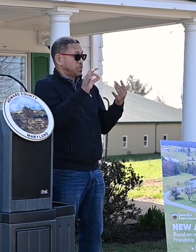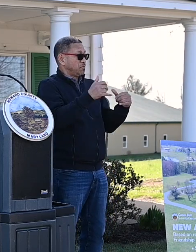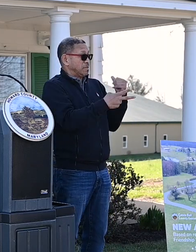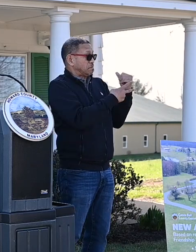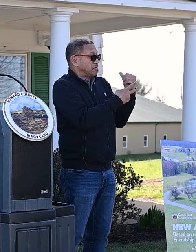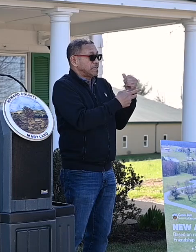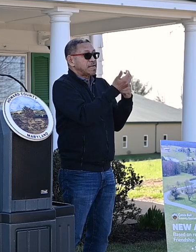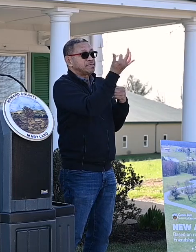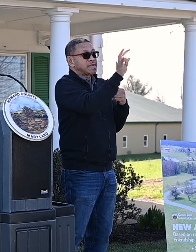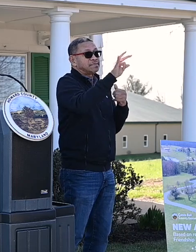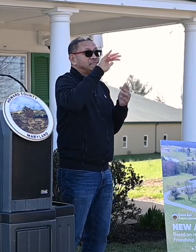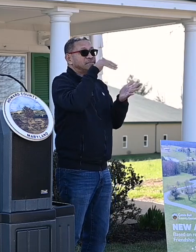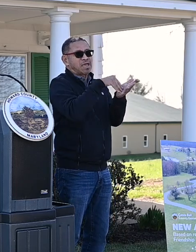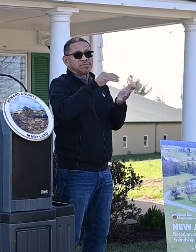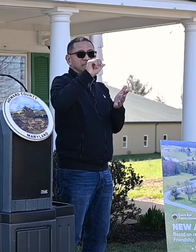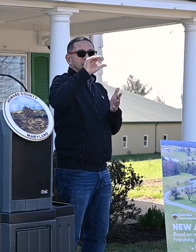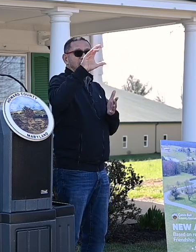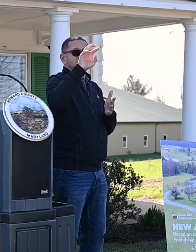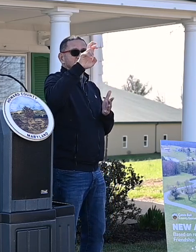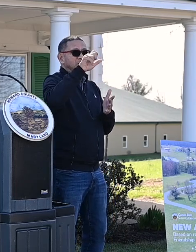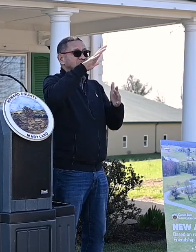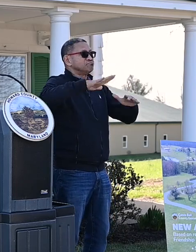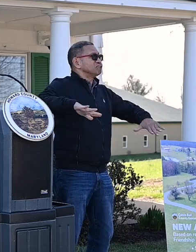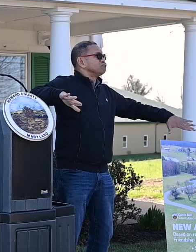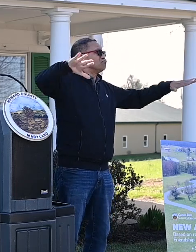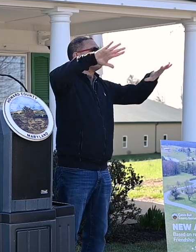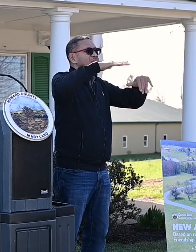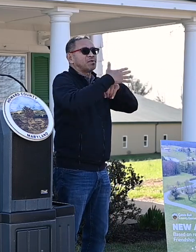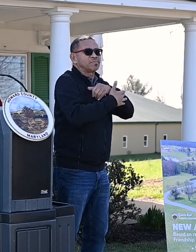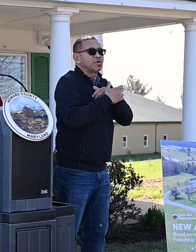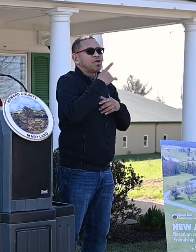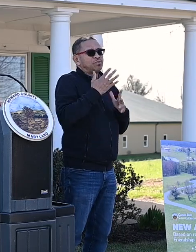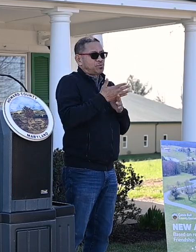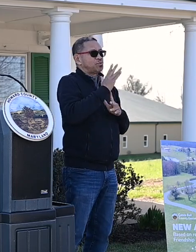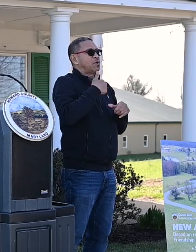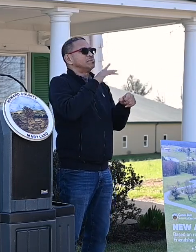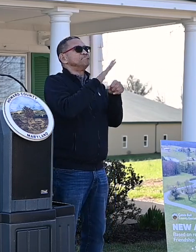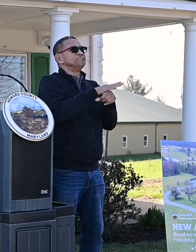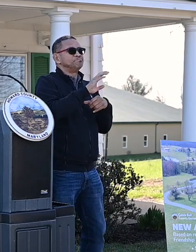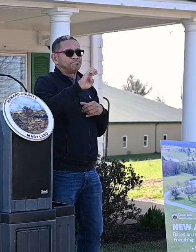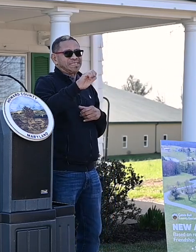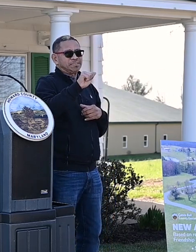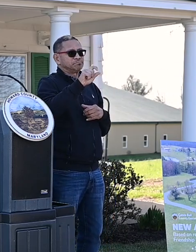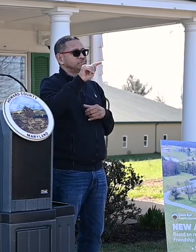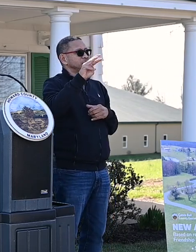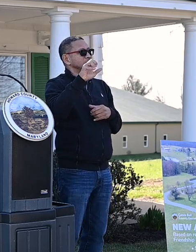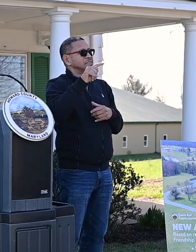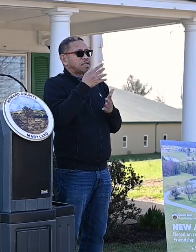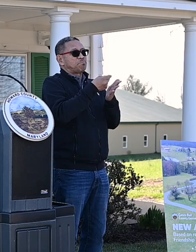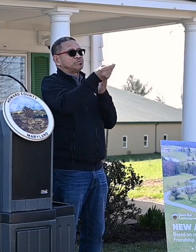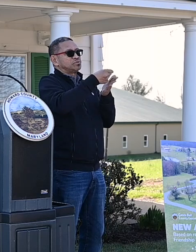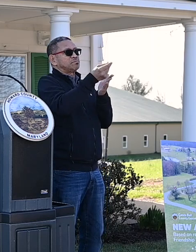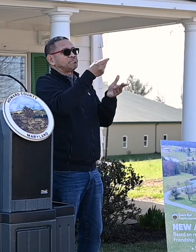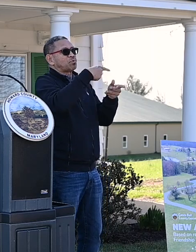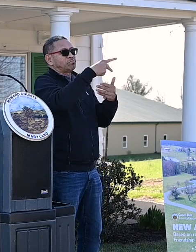preserved nearly 19,000 acres in the county through our dedicated easements and our purchase